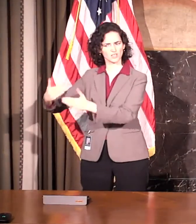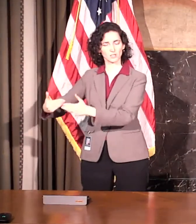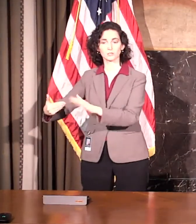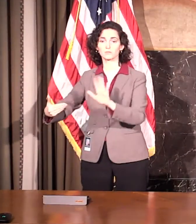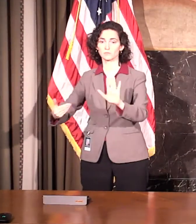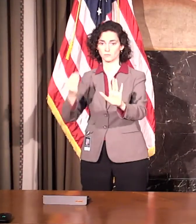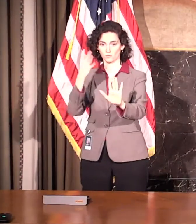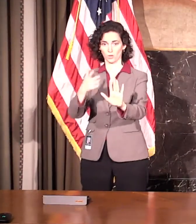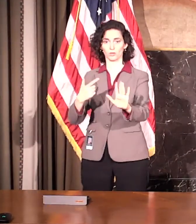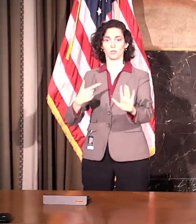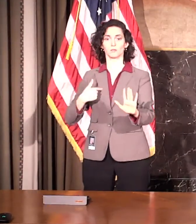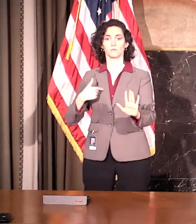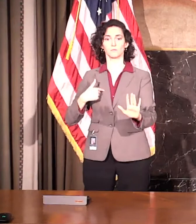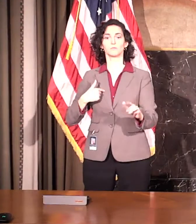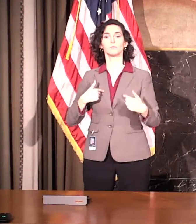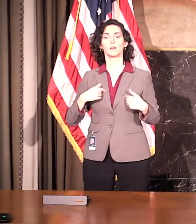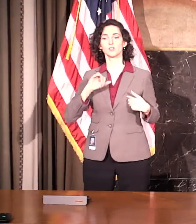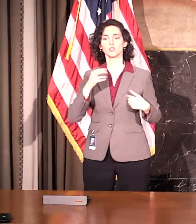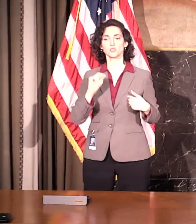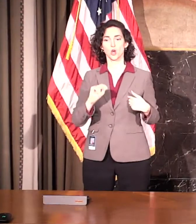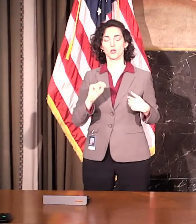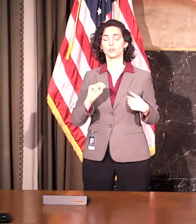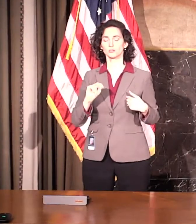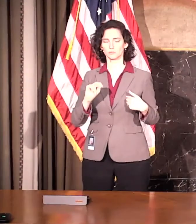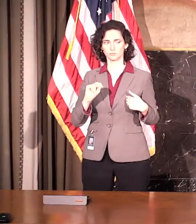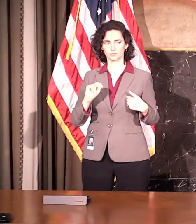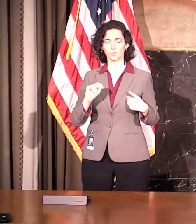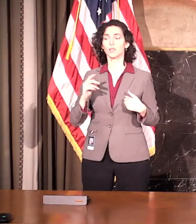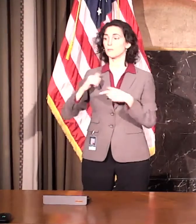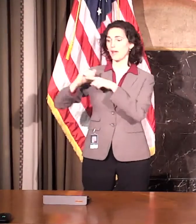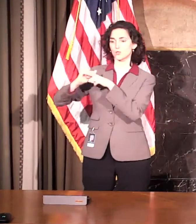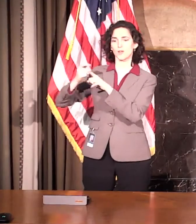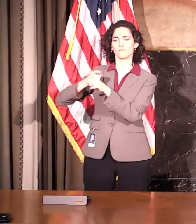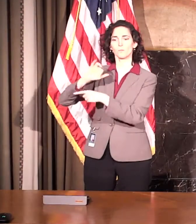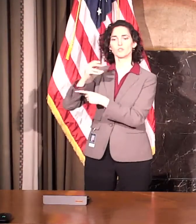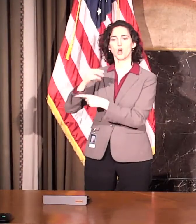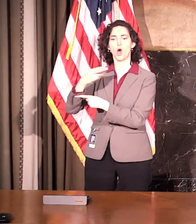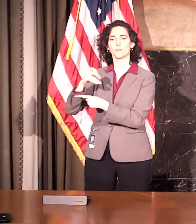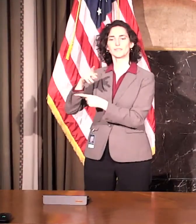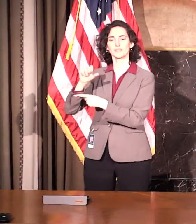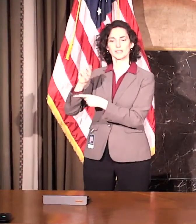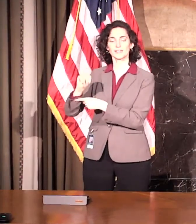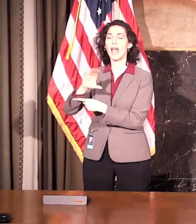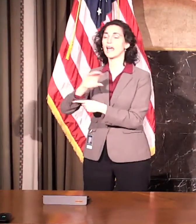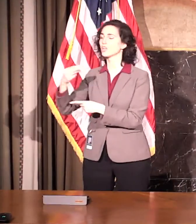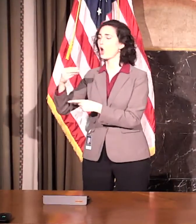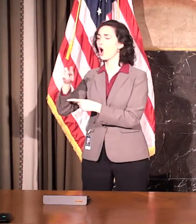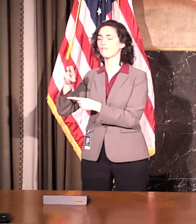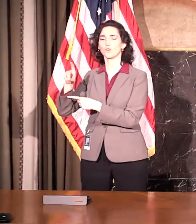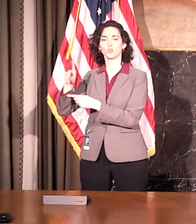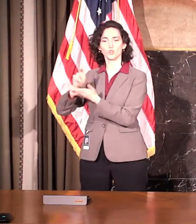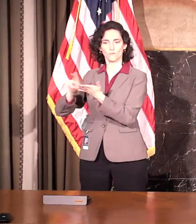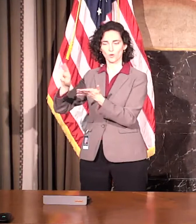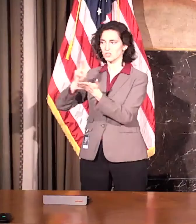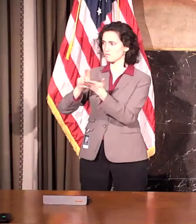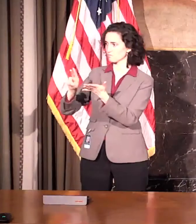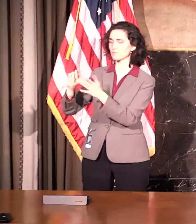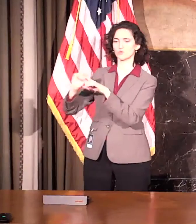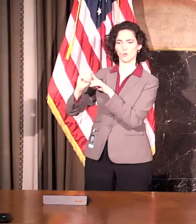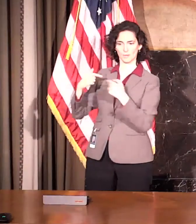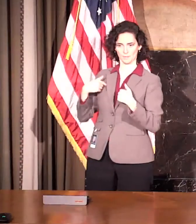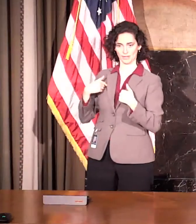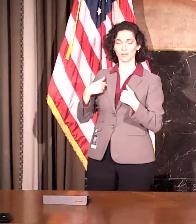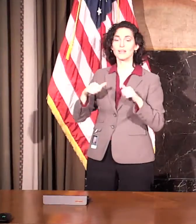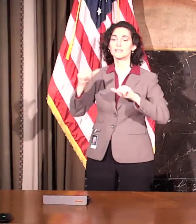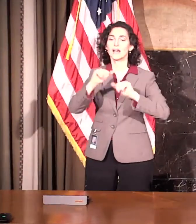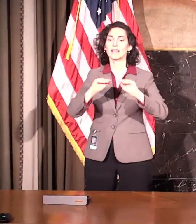a Johns Hopkins University and Harvard University trained physician, that the science is clear. You can look it up